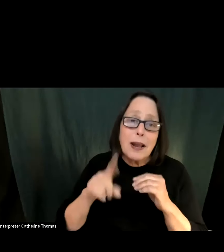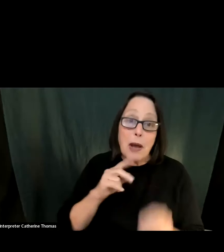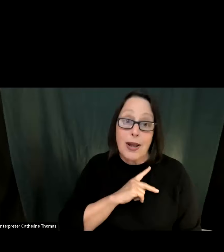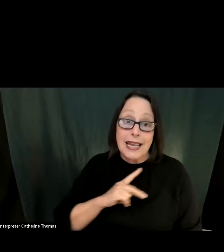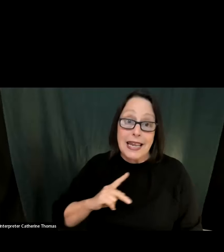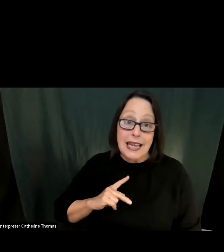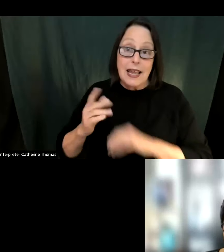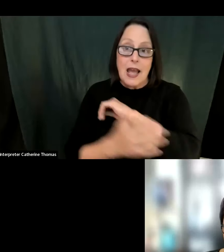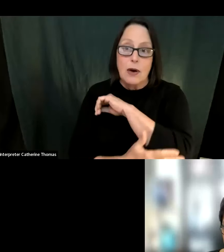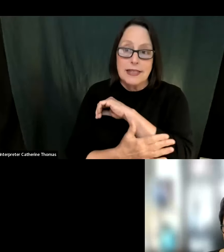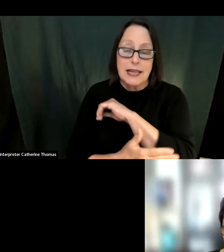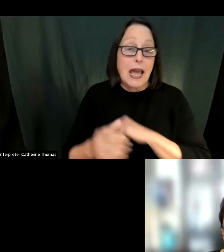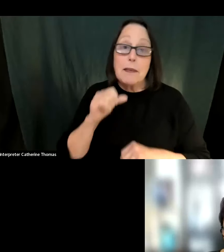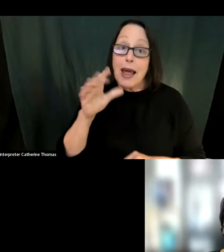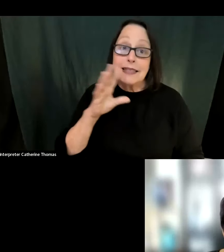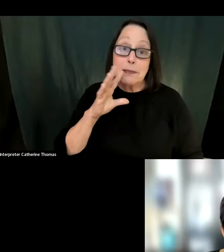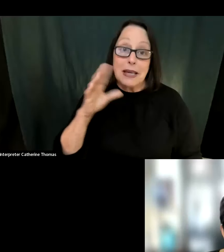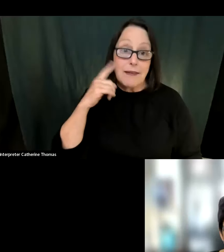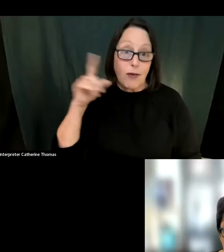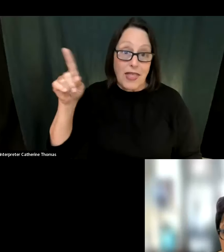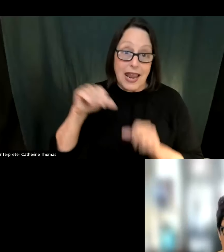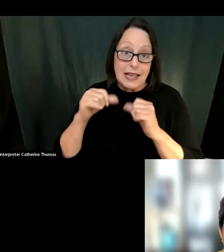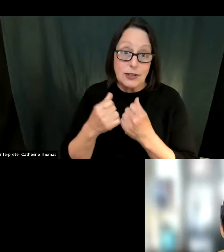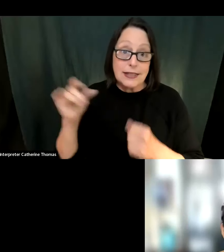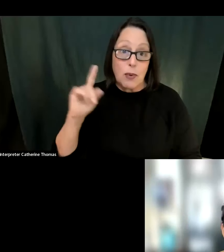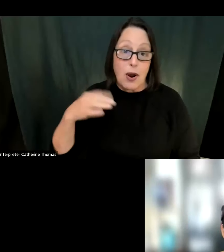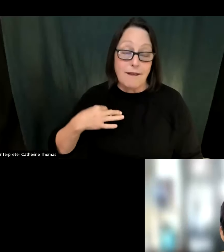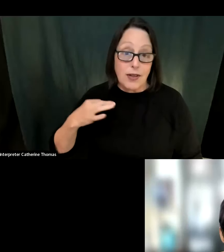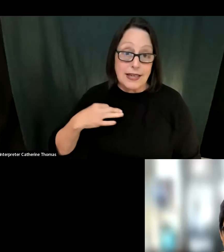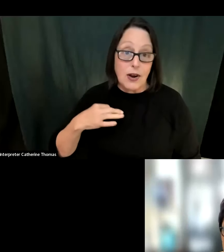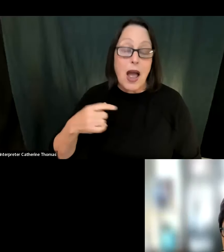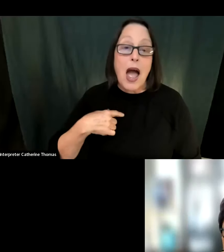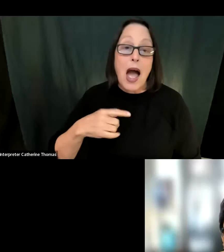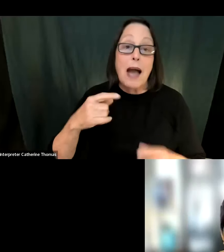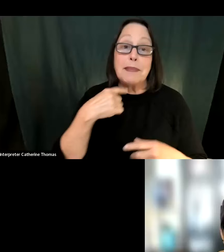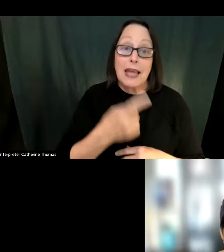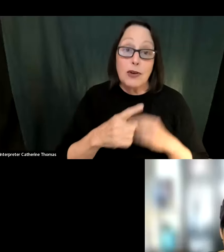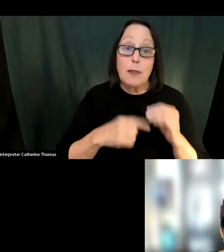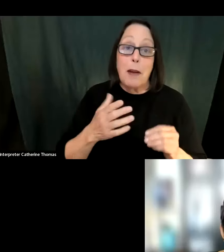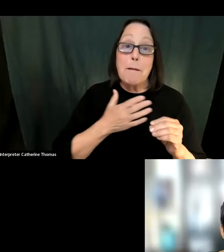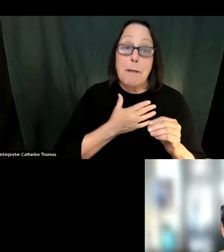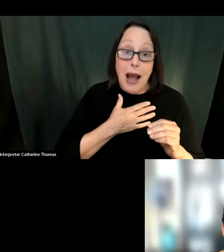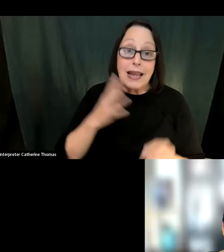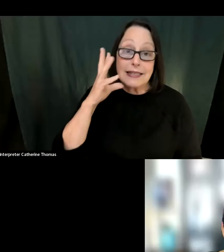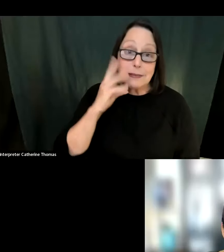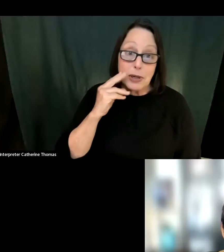do not speak for the agency I volunteer at. I just want to be very clear. I'm speaking about my experience as a phone